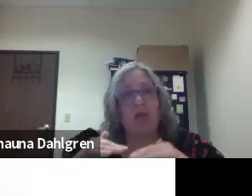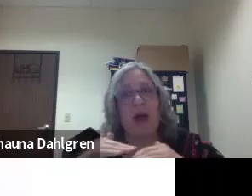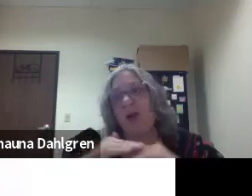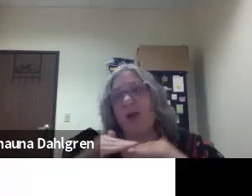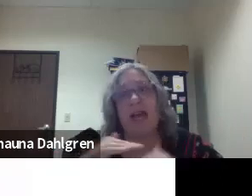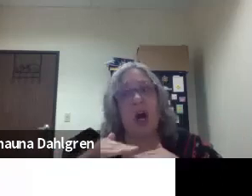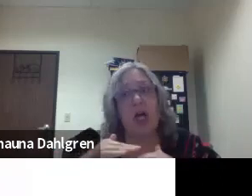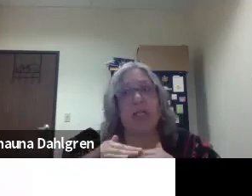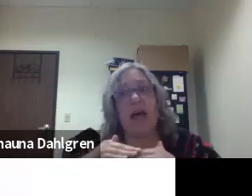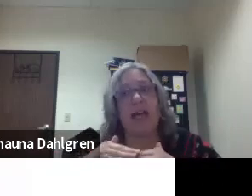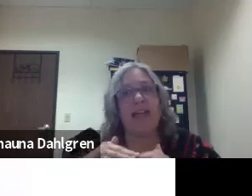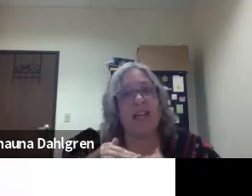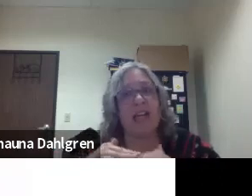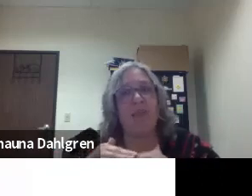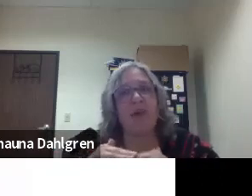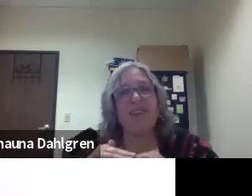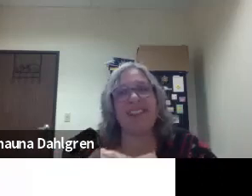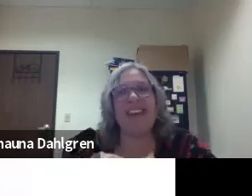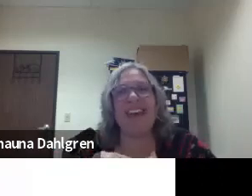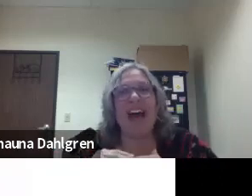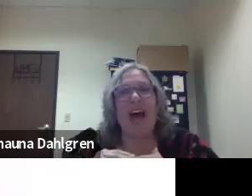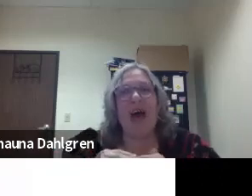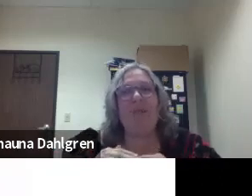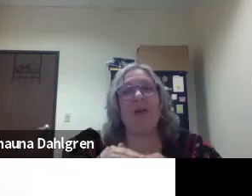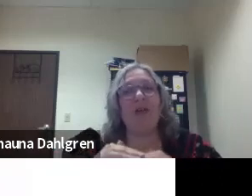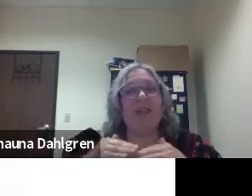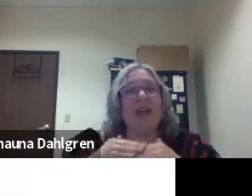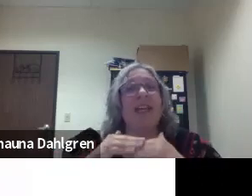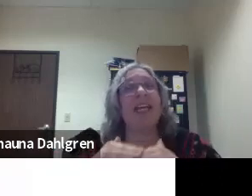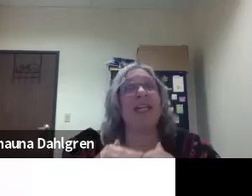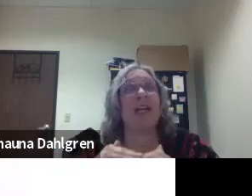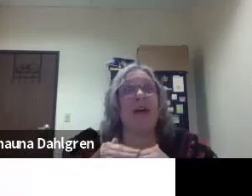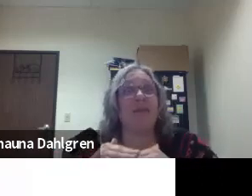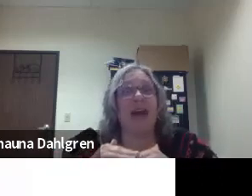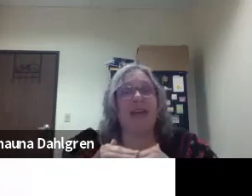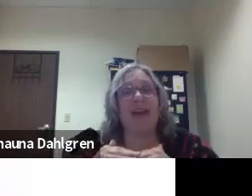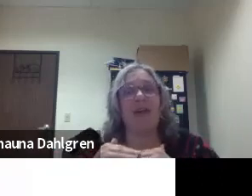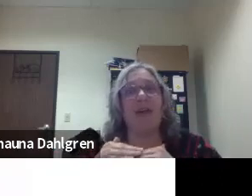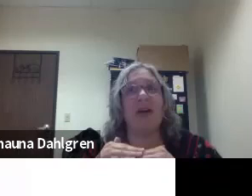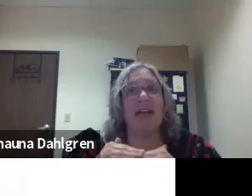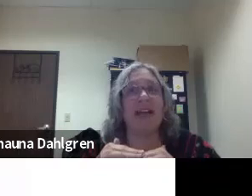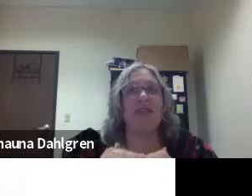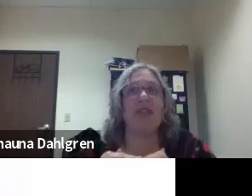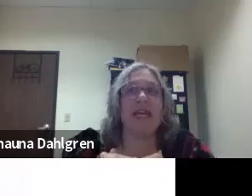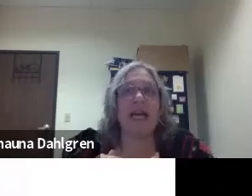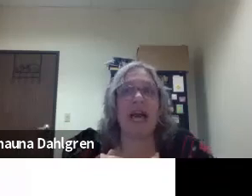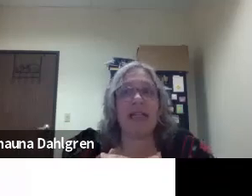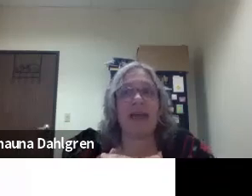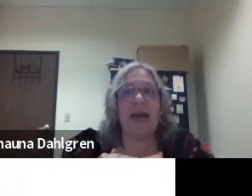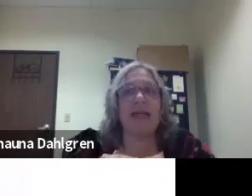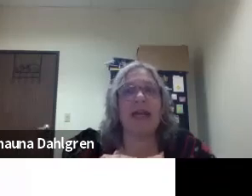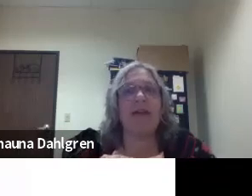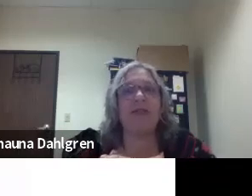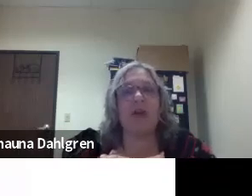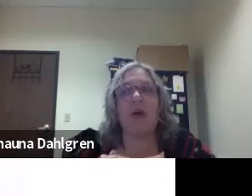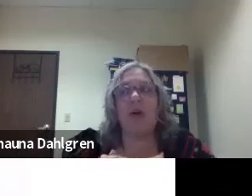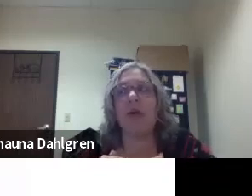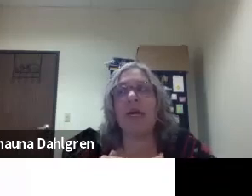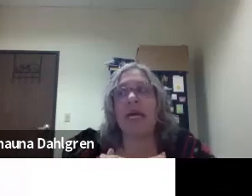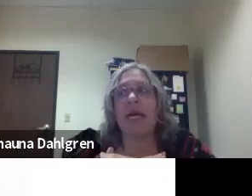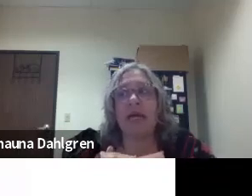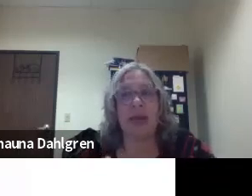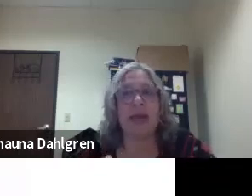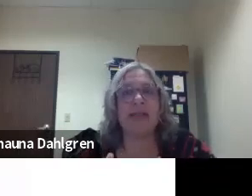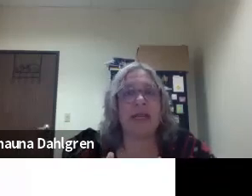black and white or like hardline numbers. They're an income guideline, or they're an SGA guideline. And